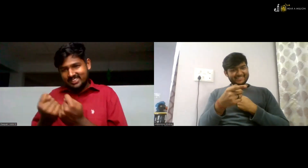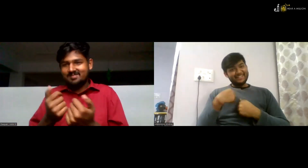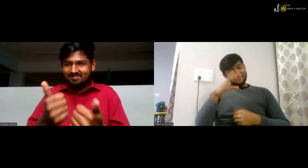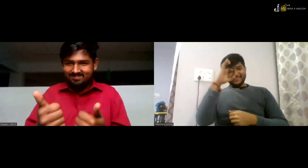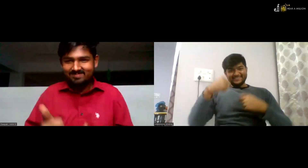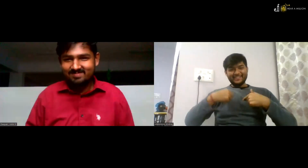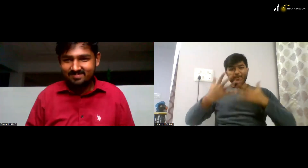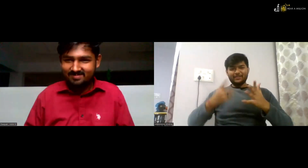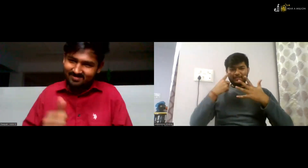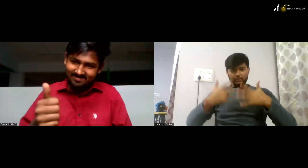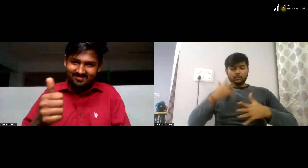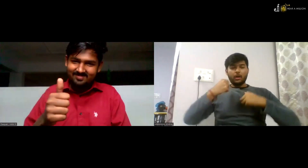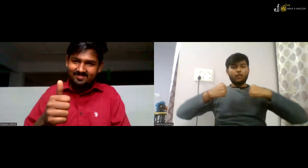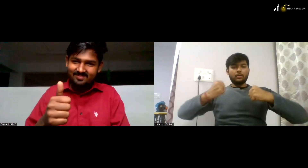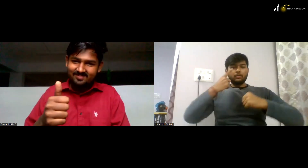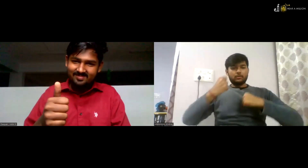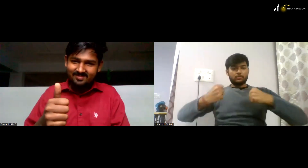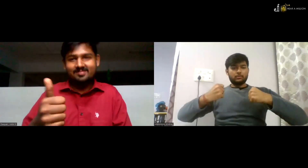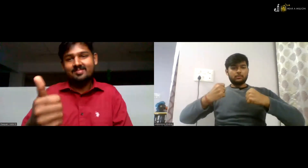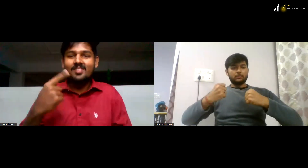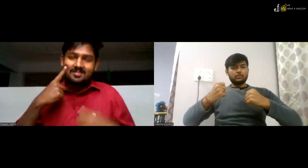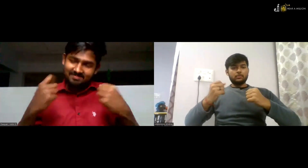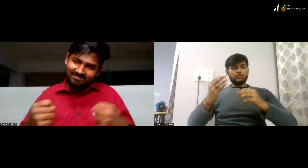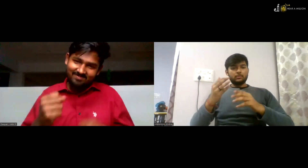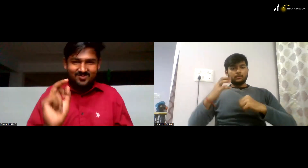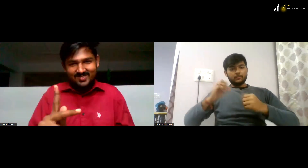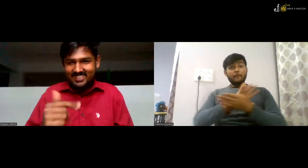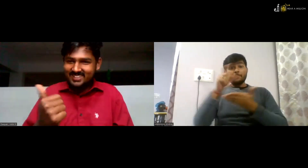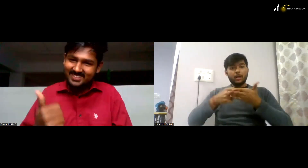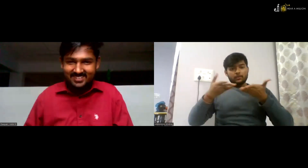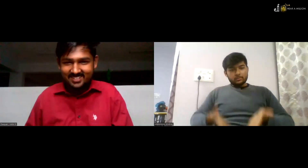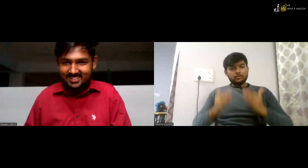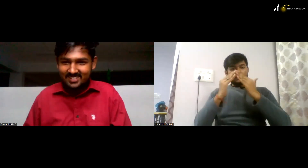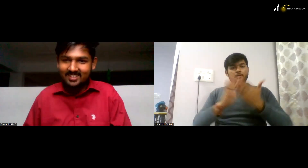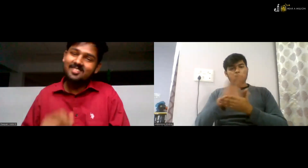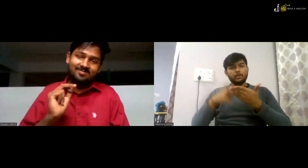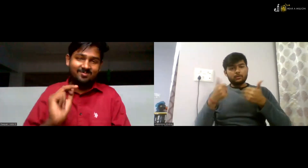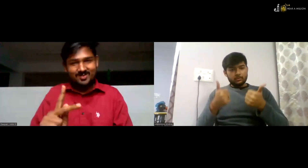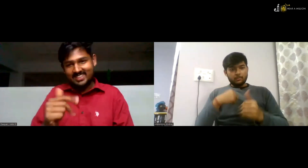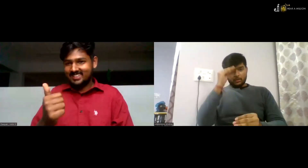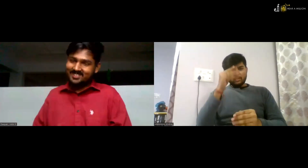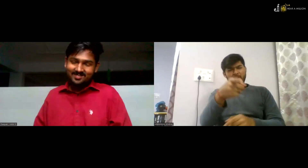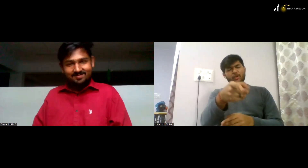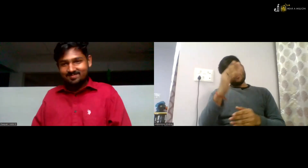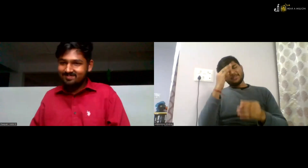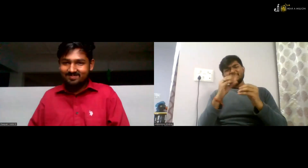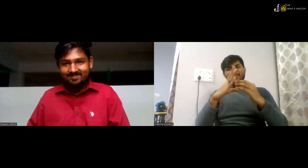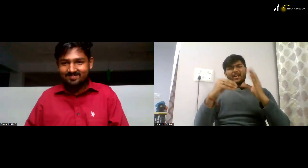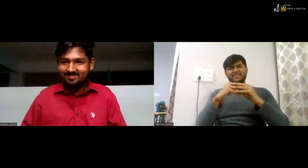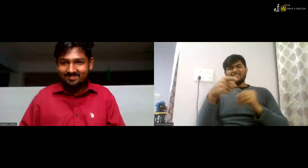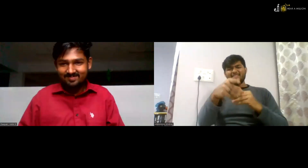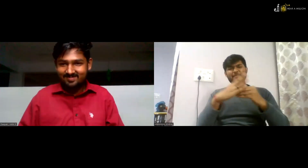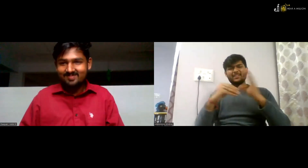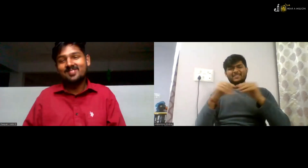Don't worry, you have just informed me. I will remember. This is my sign name. I'm from Haryana.